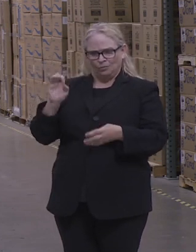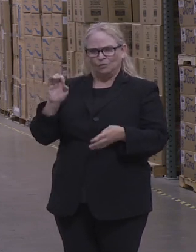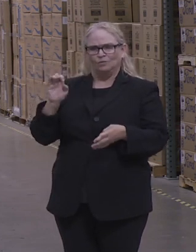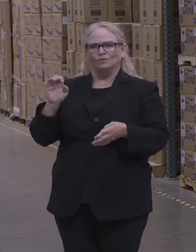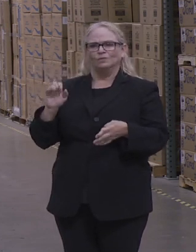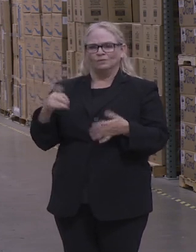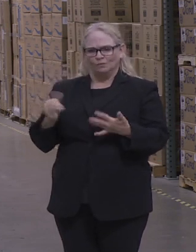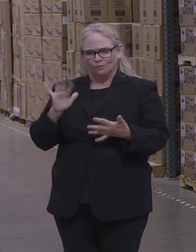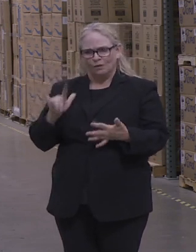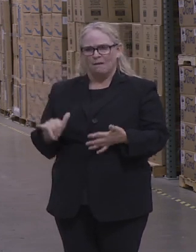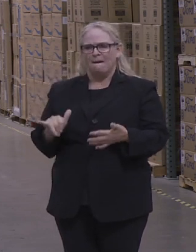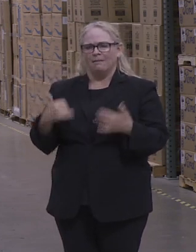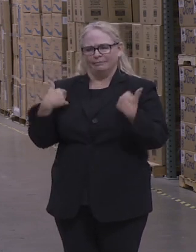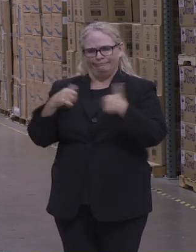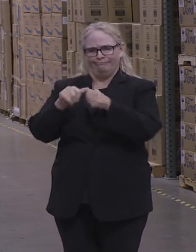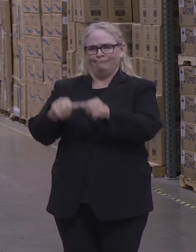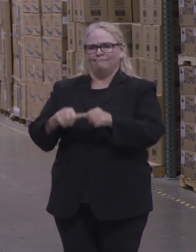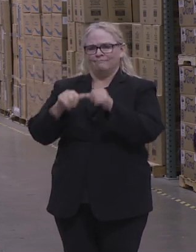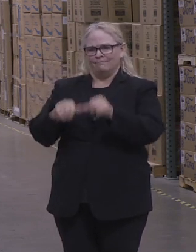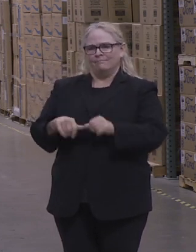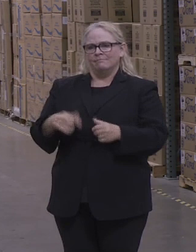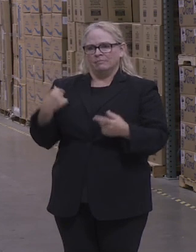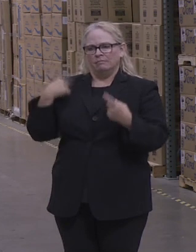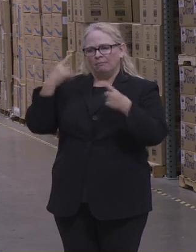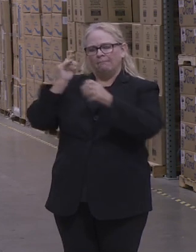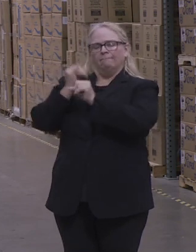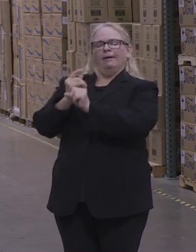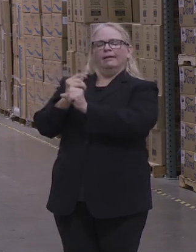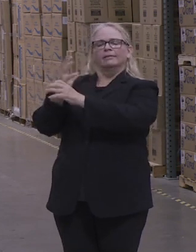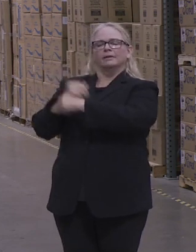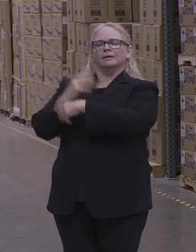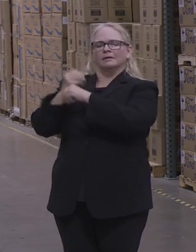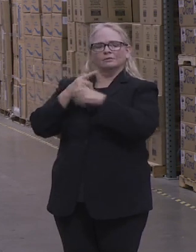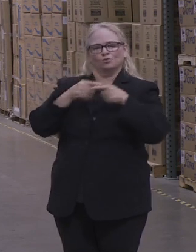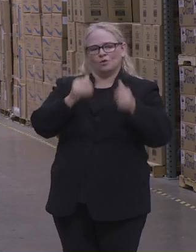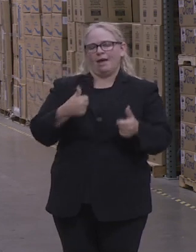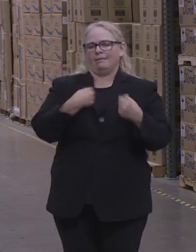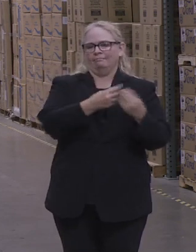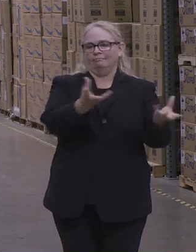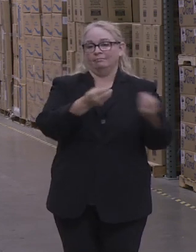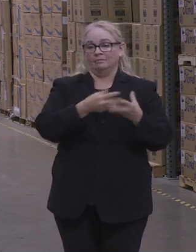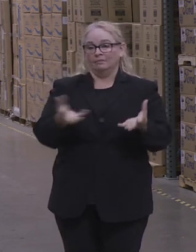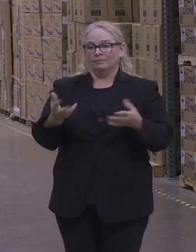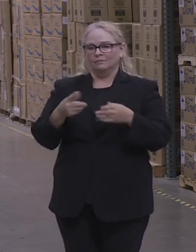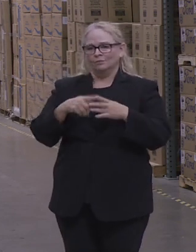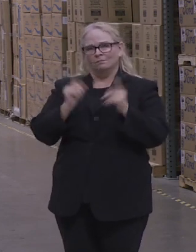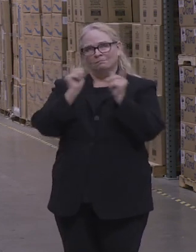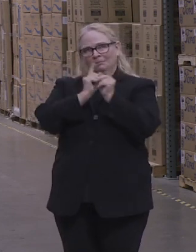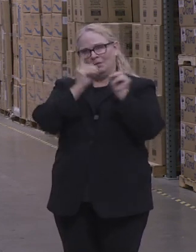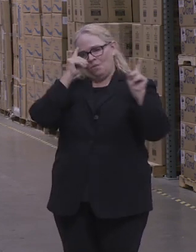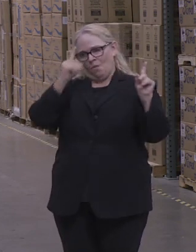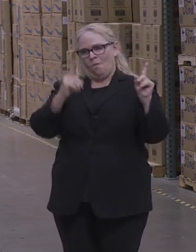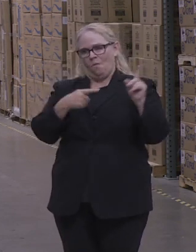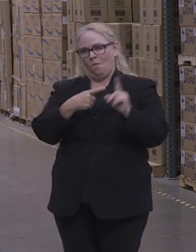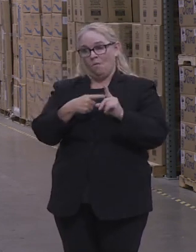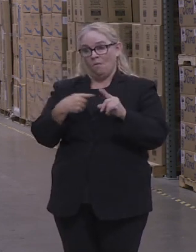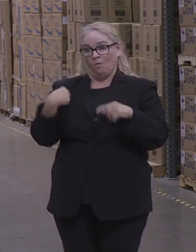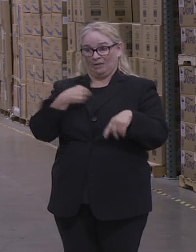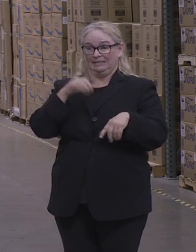we were able to secure exactly, well, within a margin of what we anticipate, 193